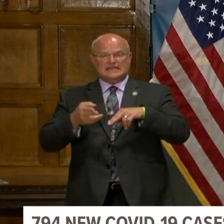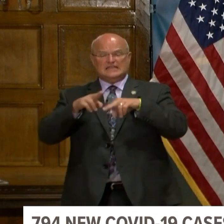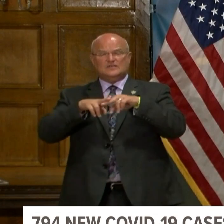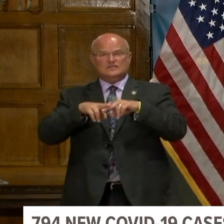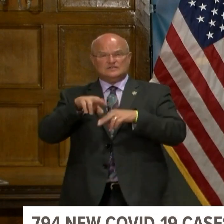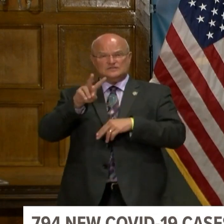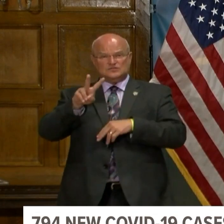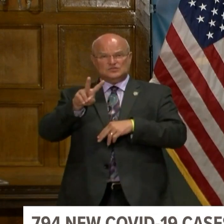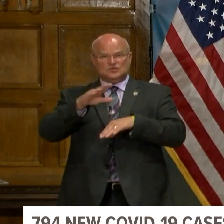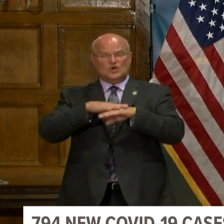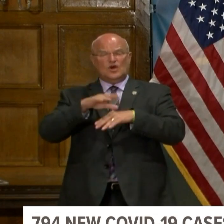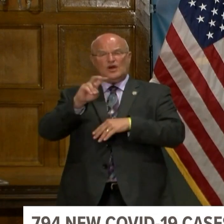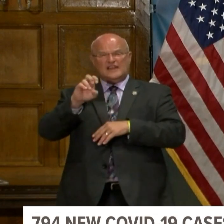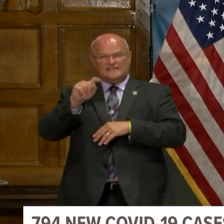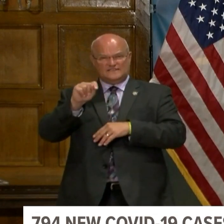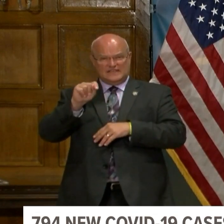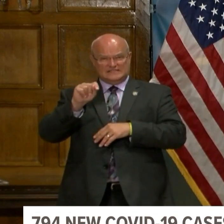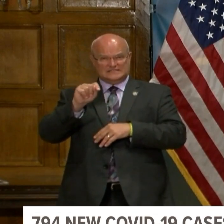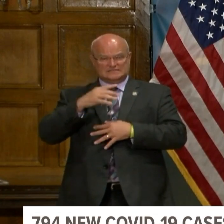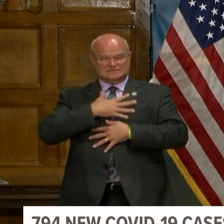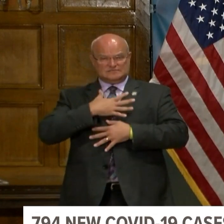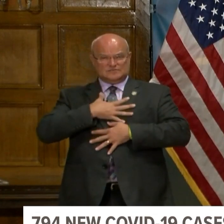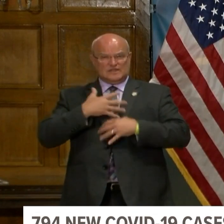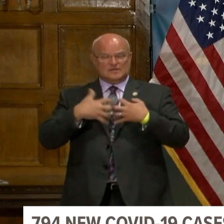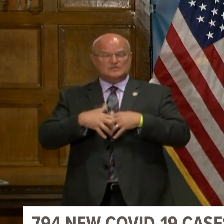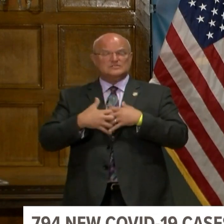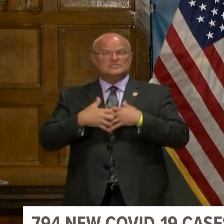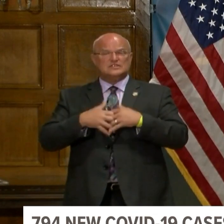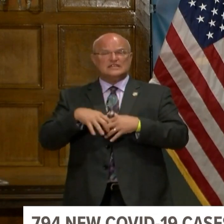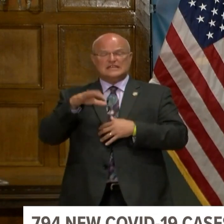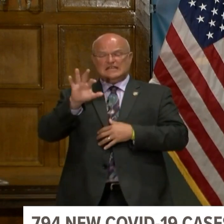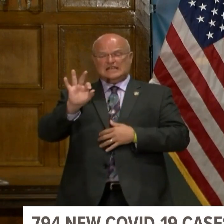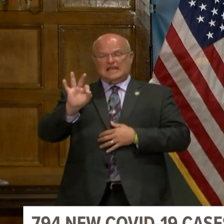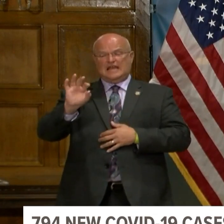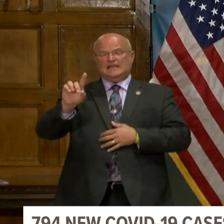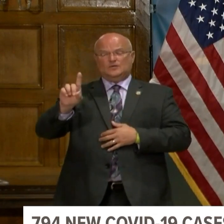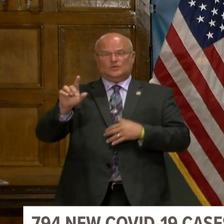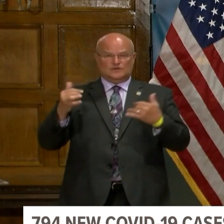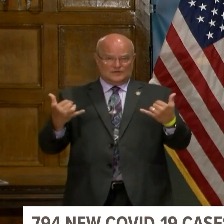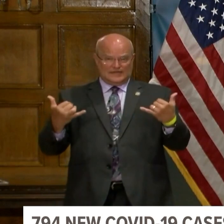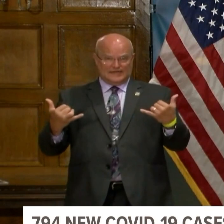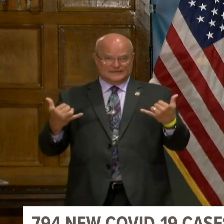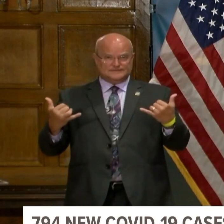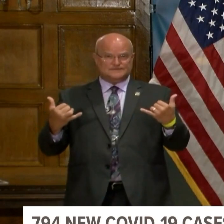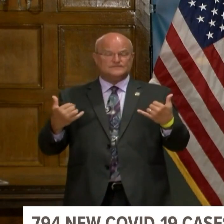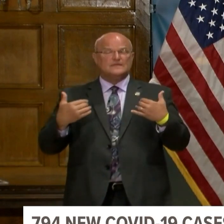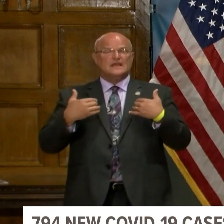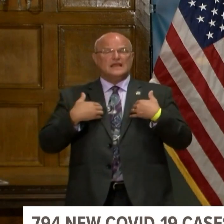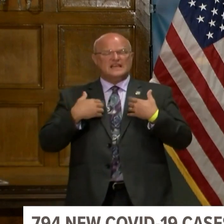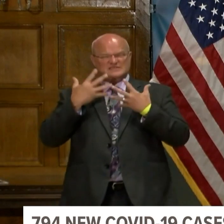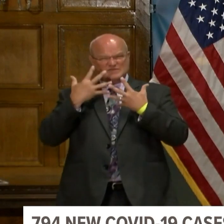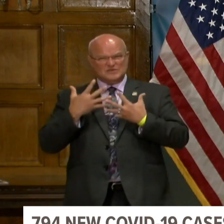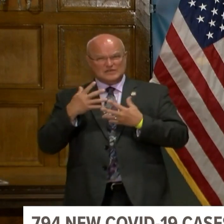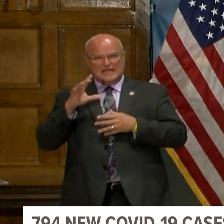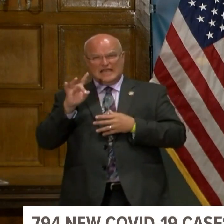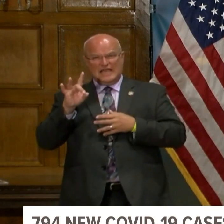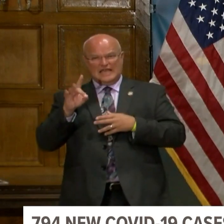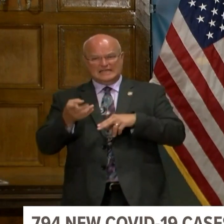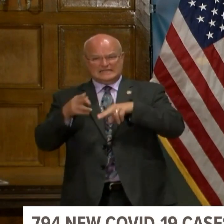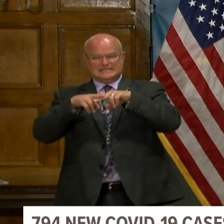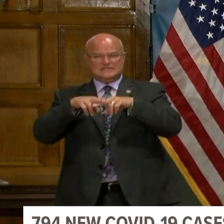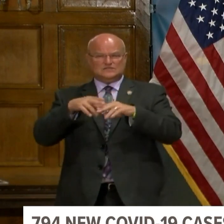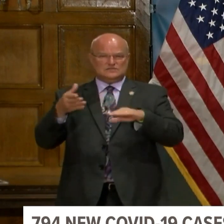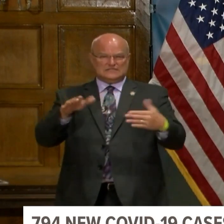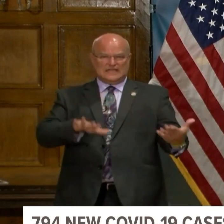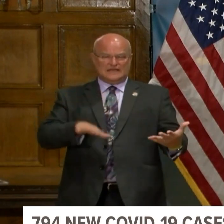of 2 on a ventilator, bringing our total on a ventilator to 91. And we've had, unfortunately, 8 additional